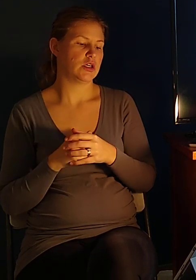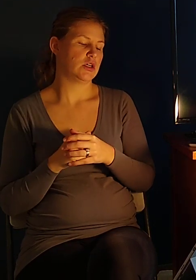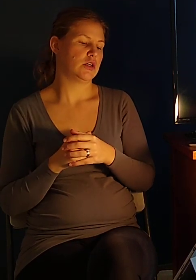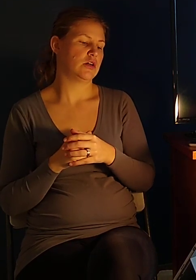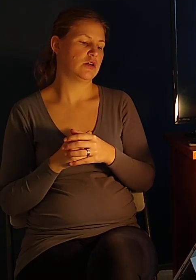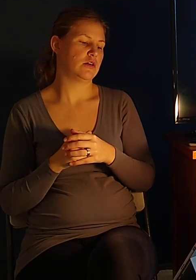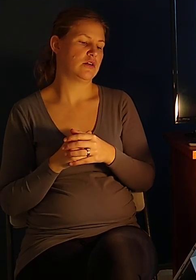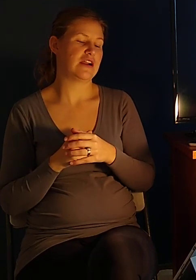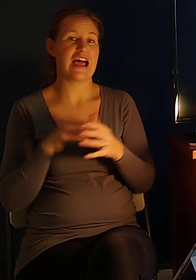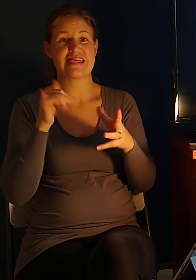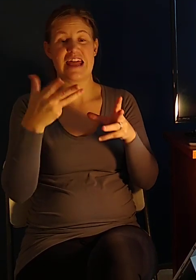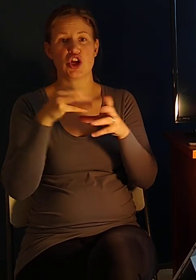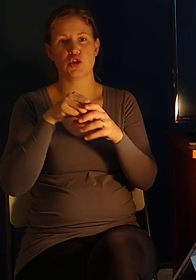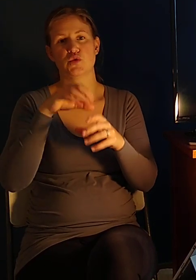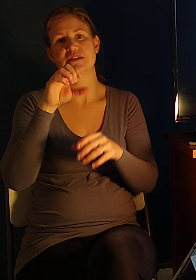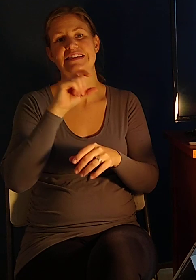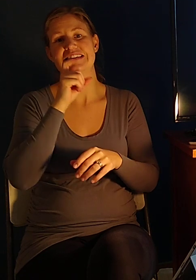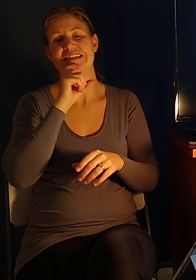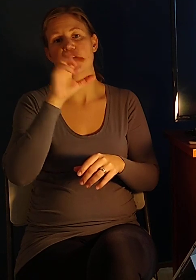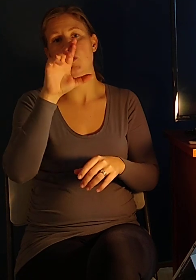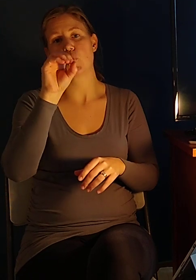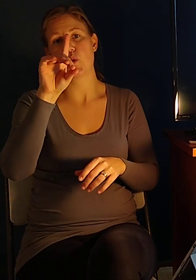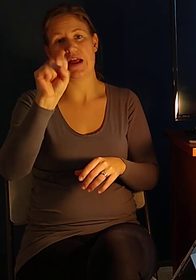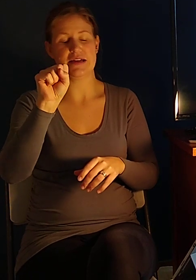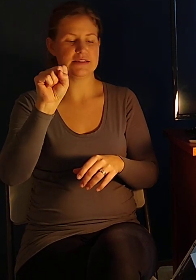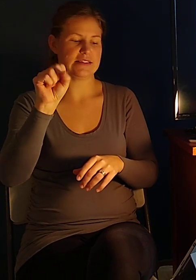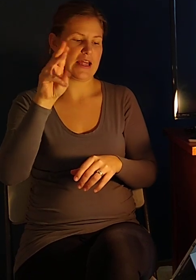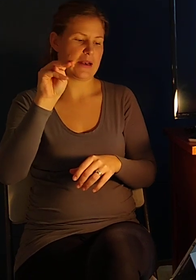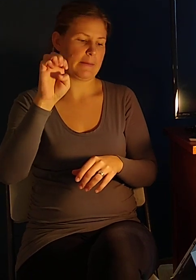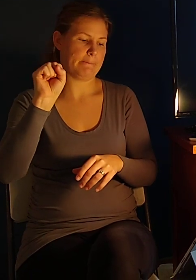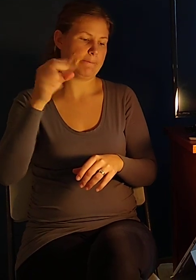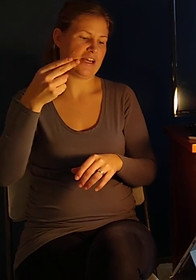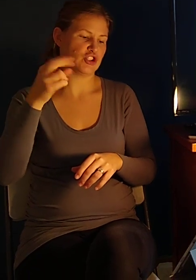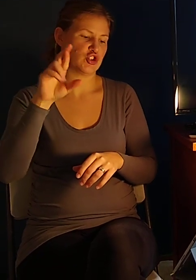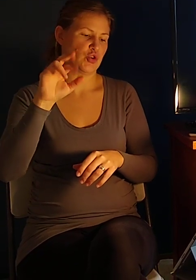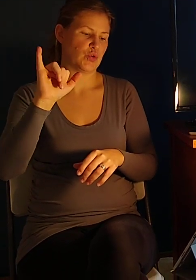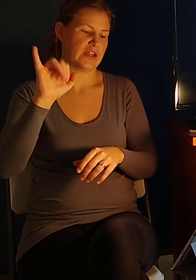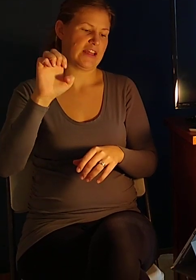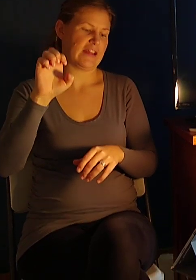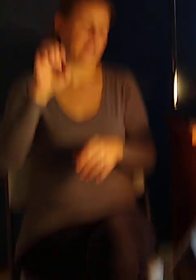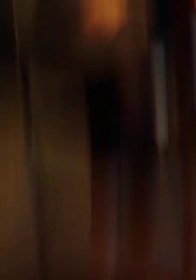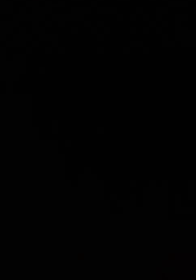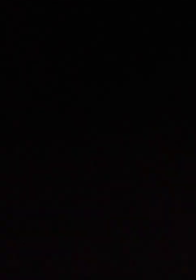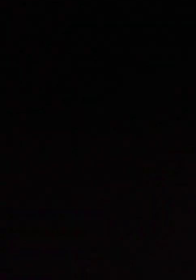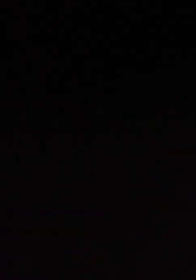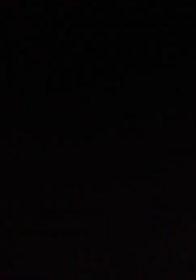And that includes steel rods and mesh reinforcements. And you'll notice that